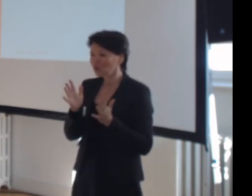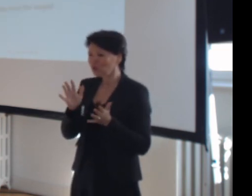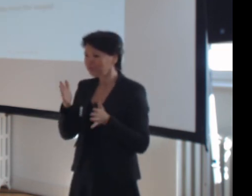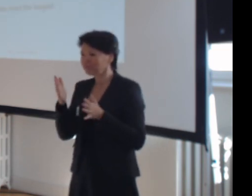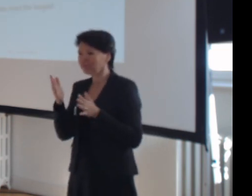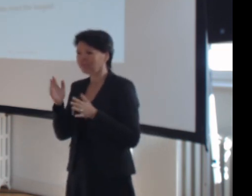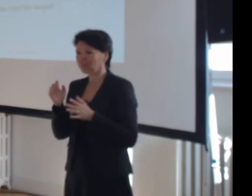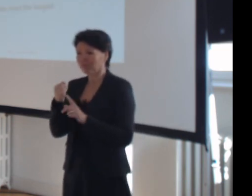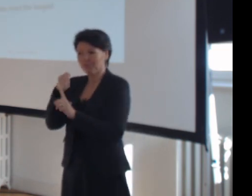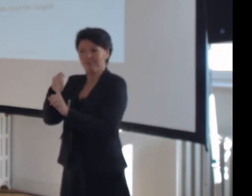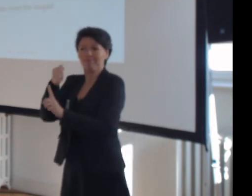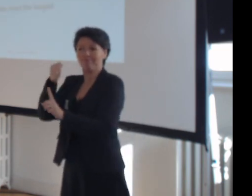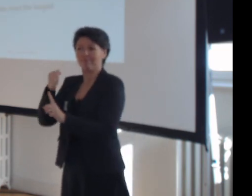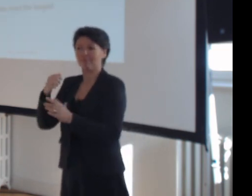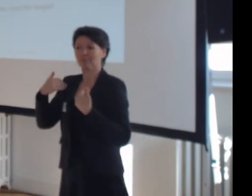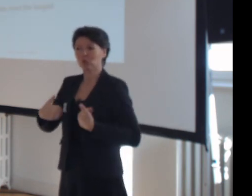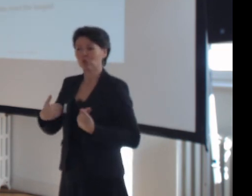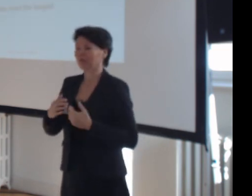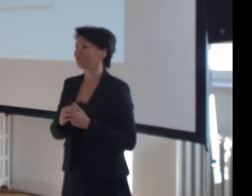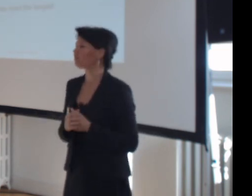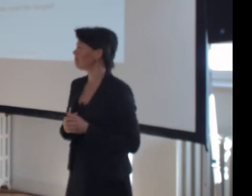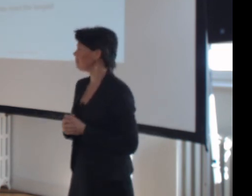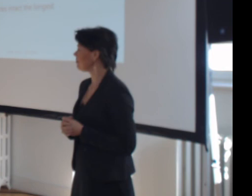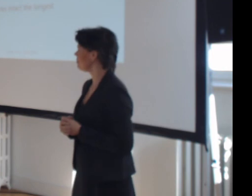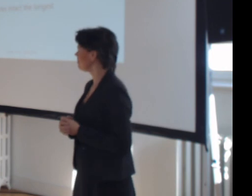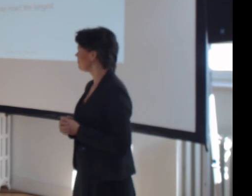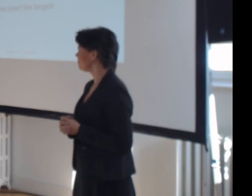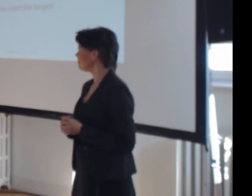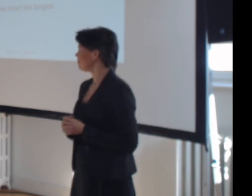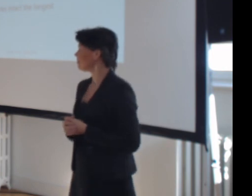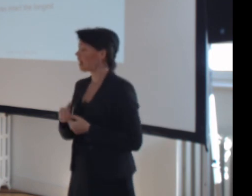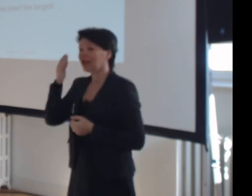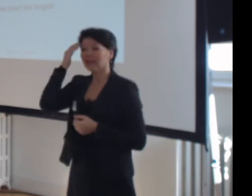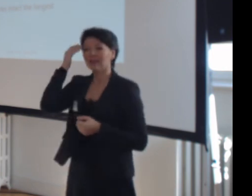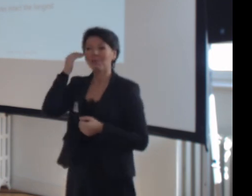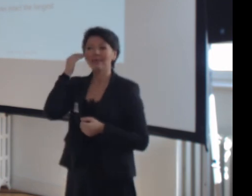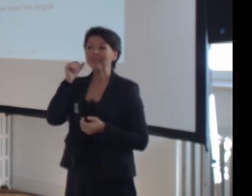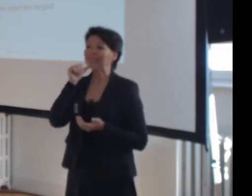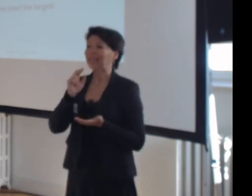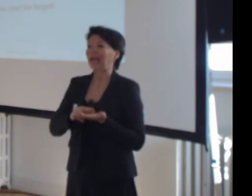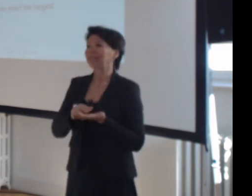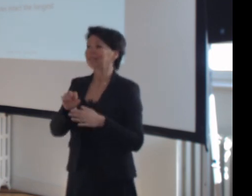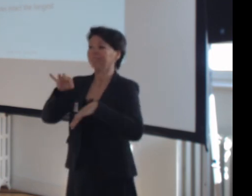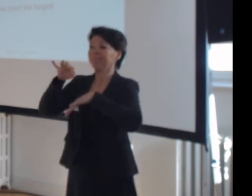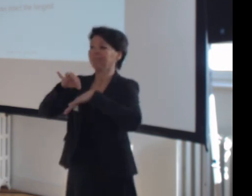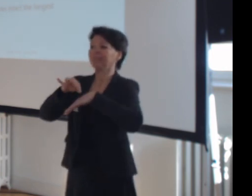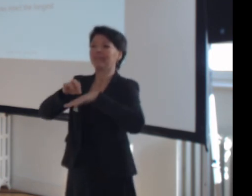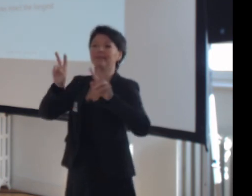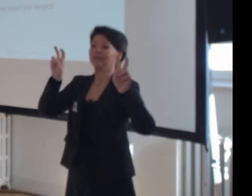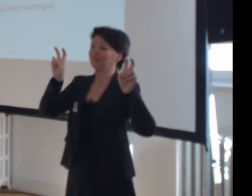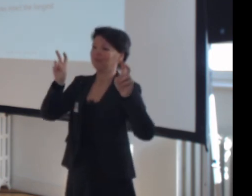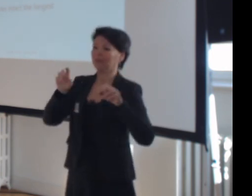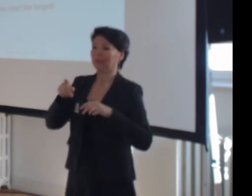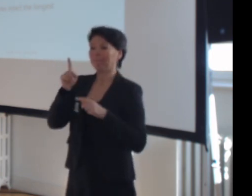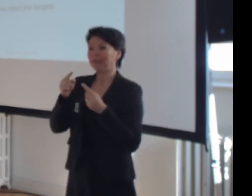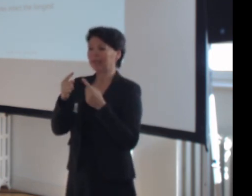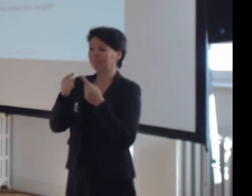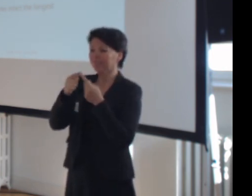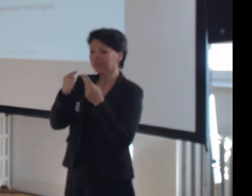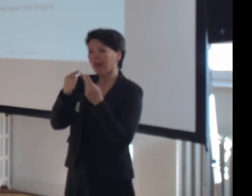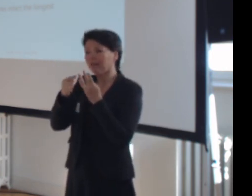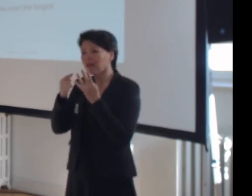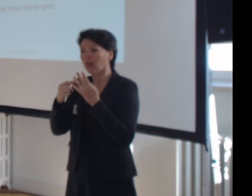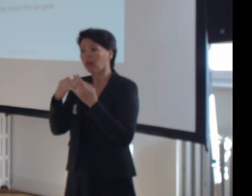someone? First of all, dementia is not really a disease. It's rather a set of symptoms of